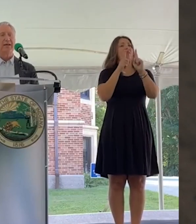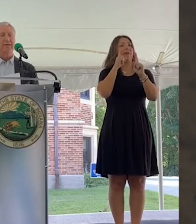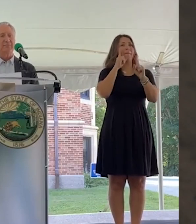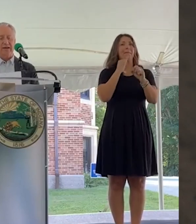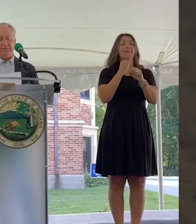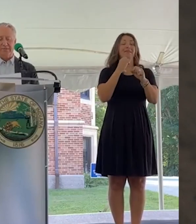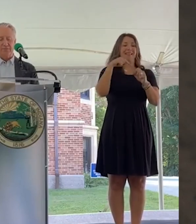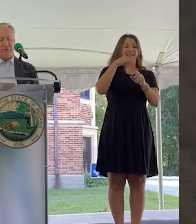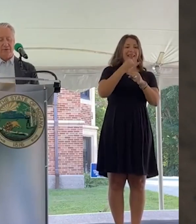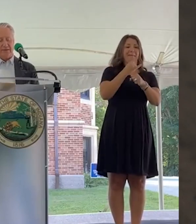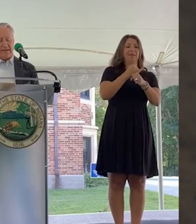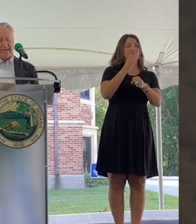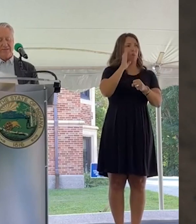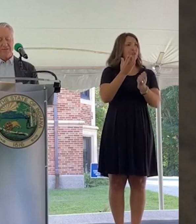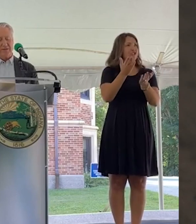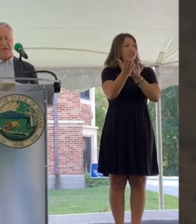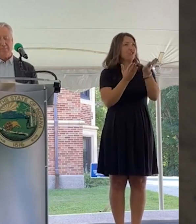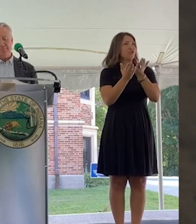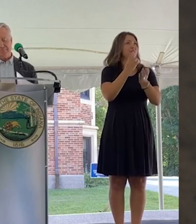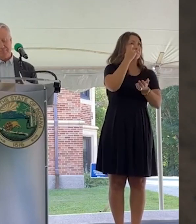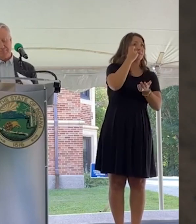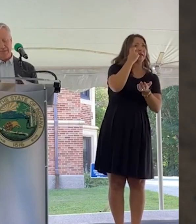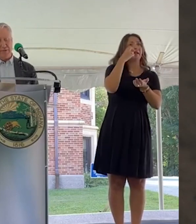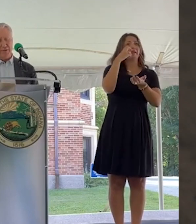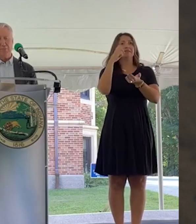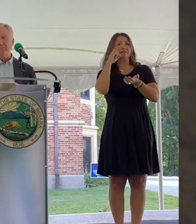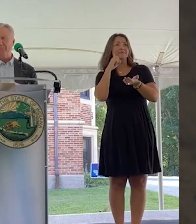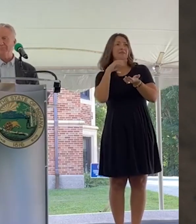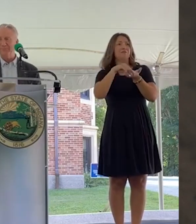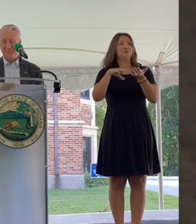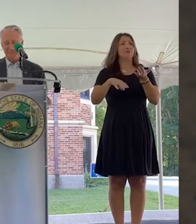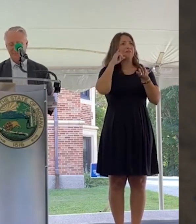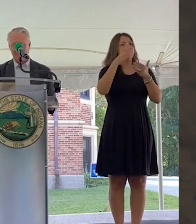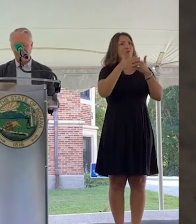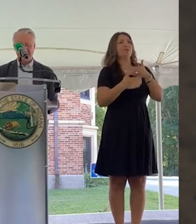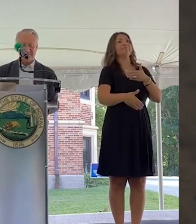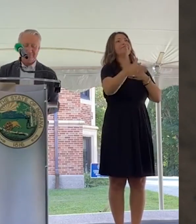students and families for decades to come. Thank you.